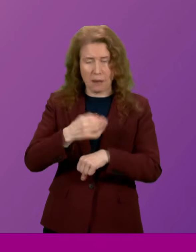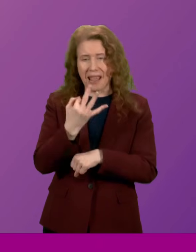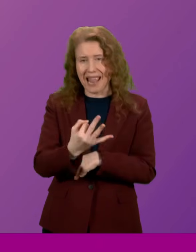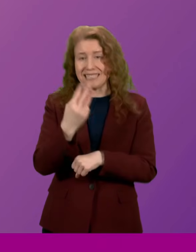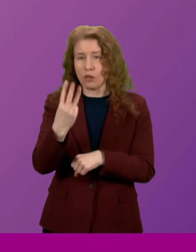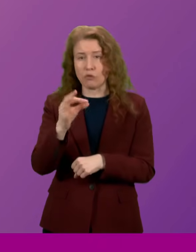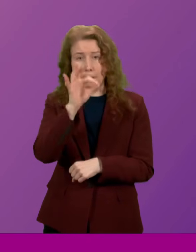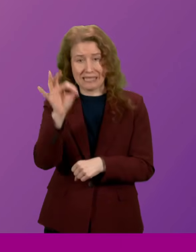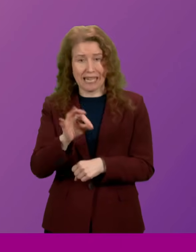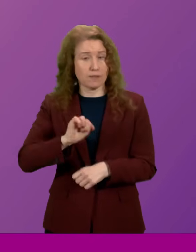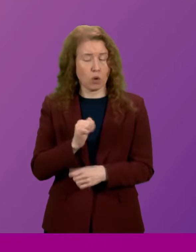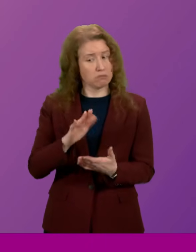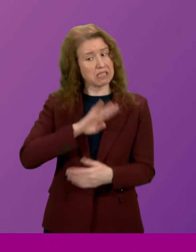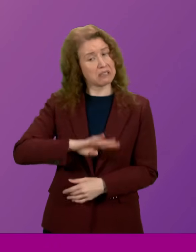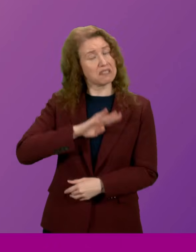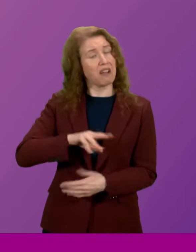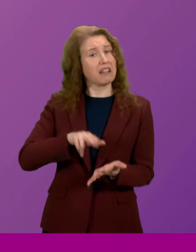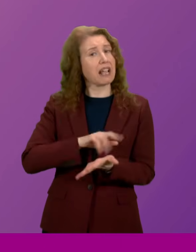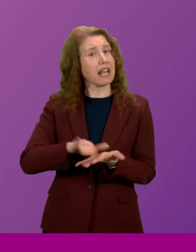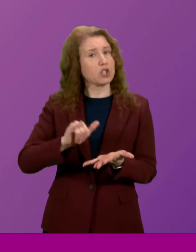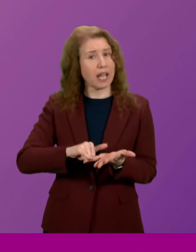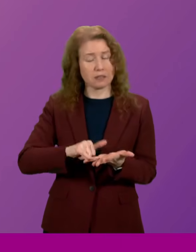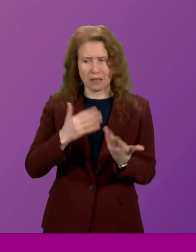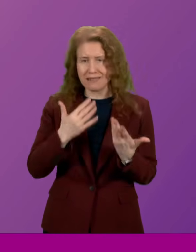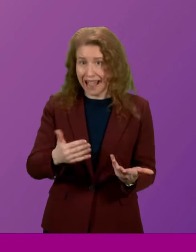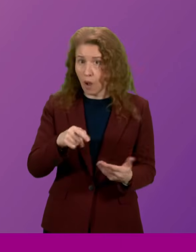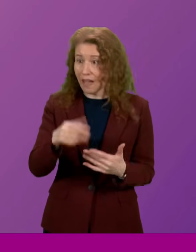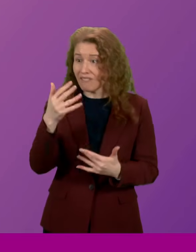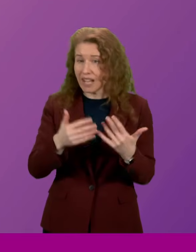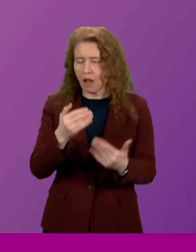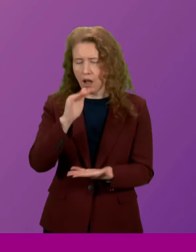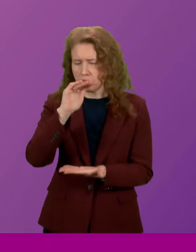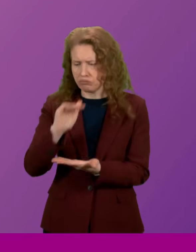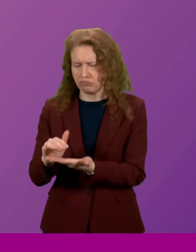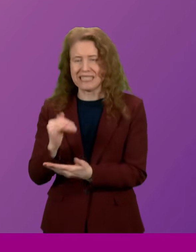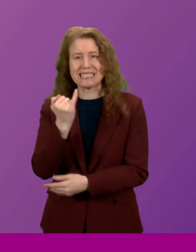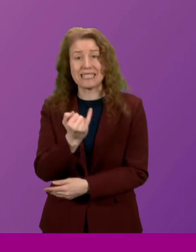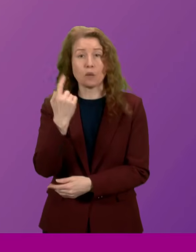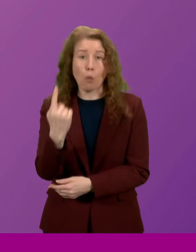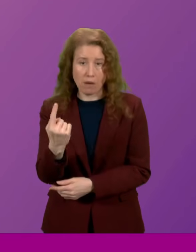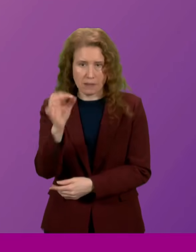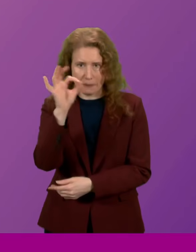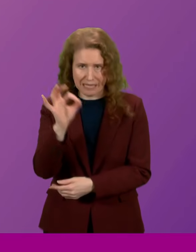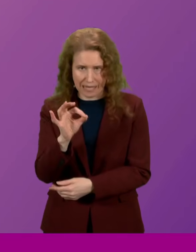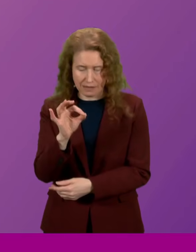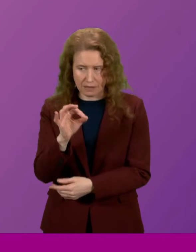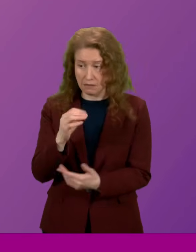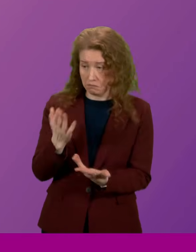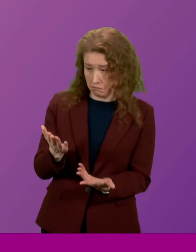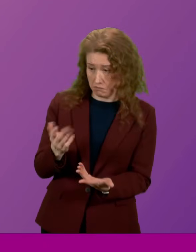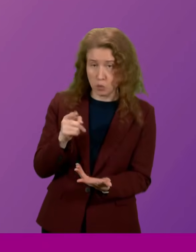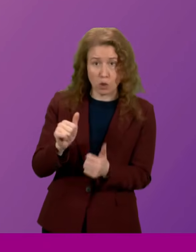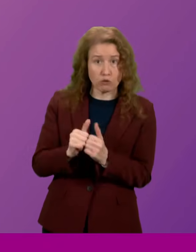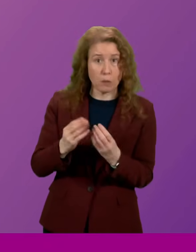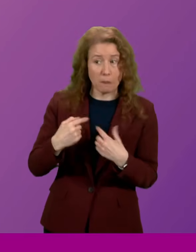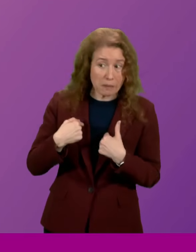Scots were satisfied with the NHS. That figure is now just 61%. Does the First Minister agree